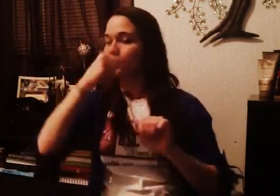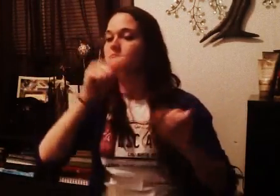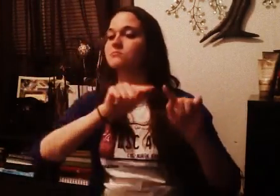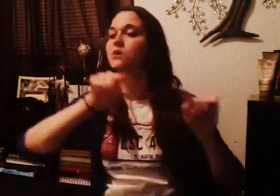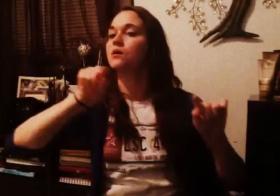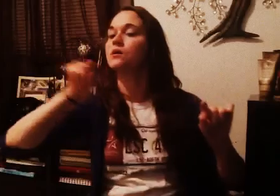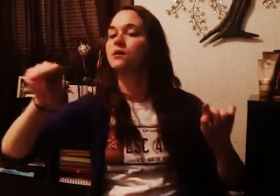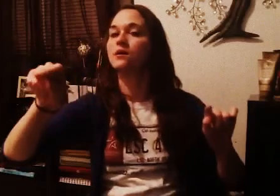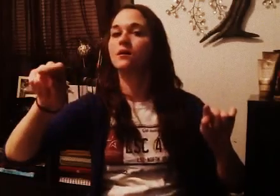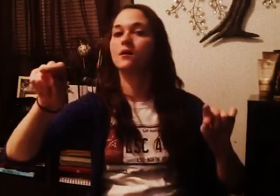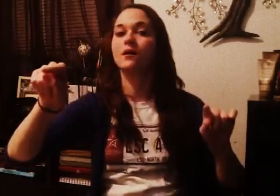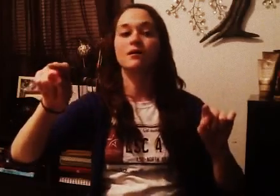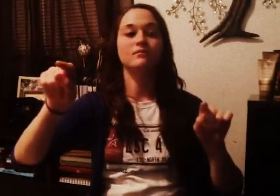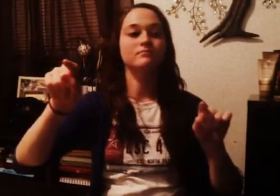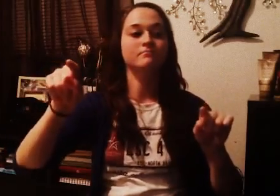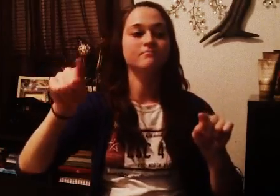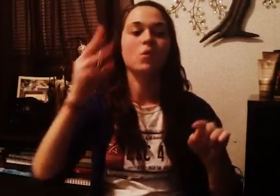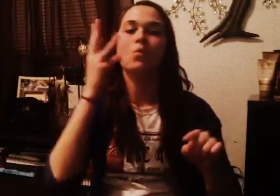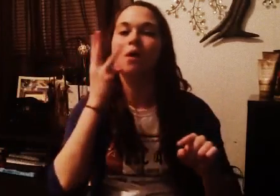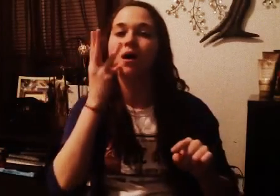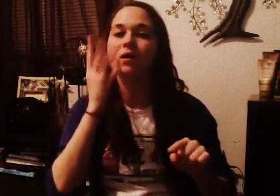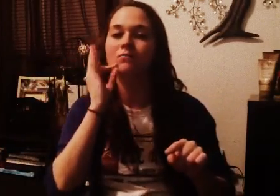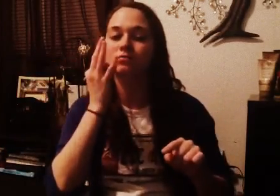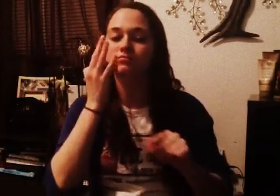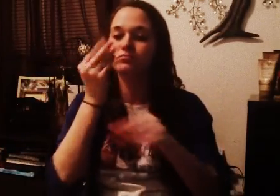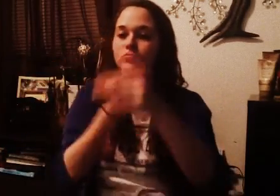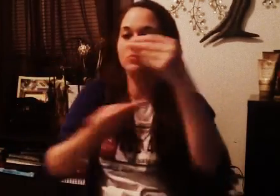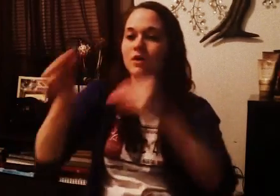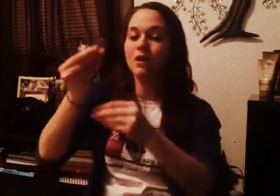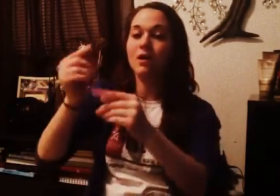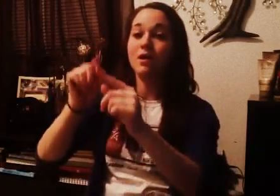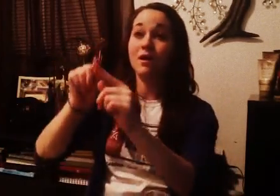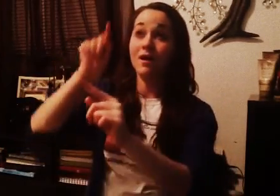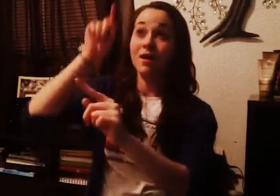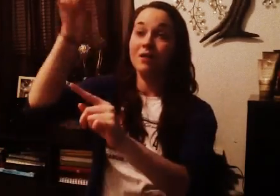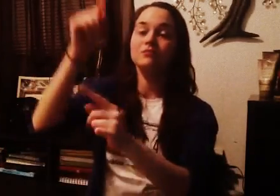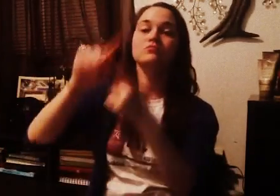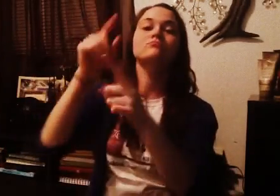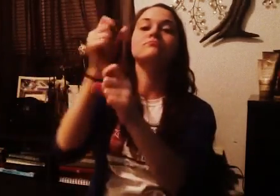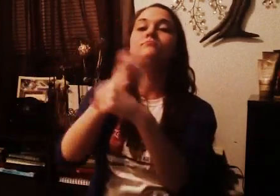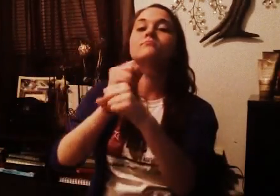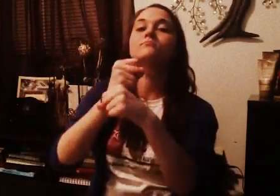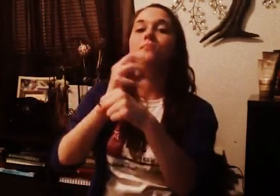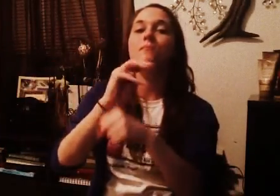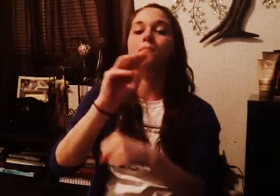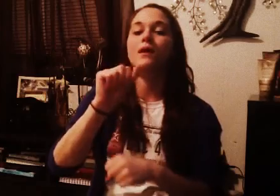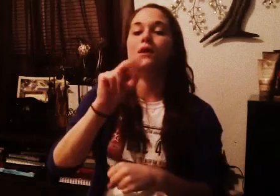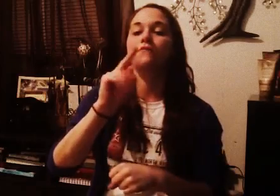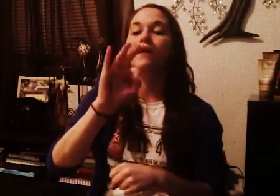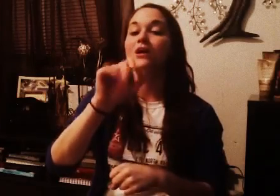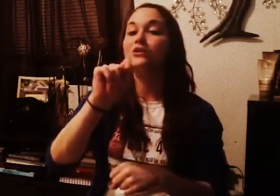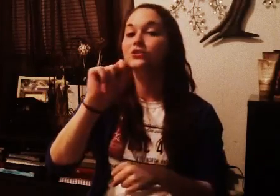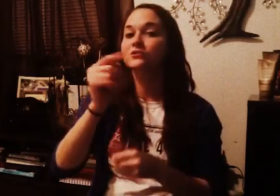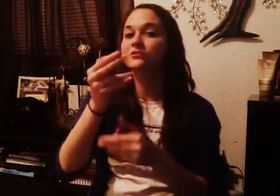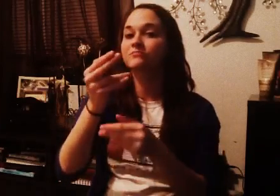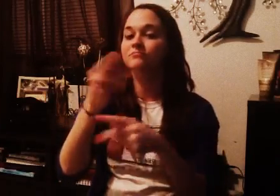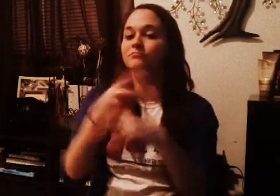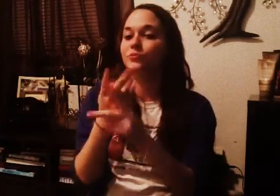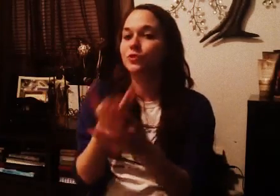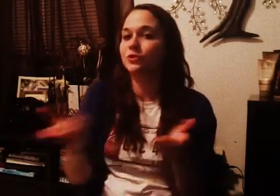to England. In England, they were traded for manufactured goods. Once again, English manufactured goods were